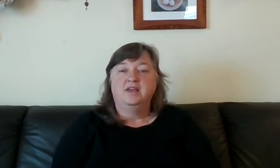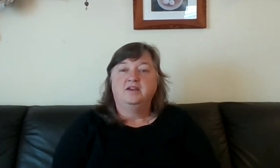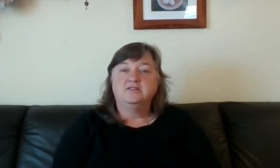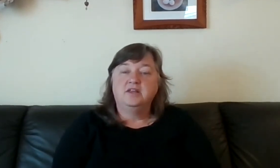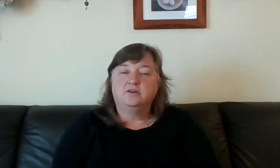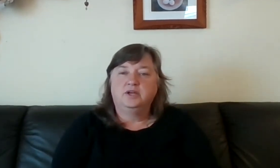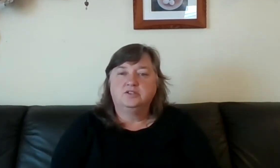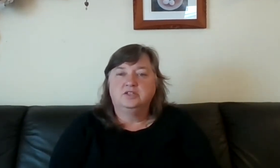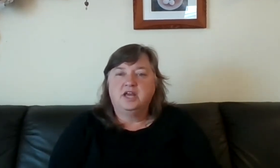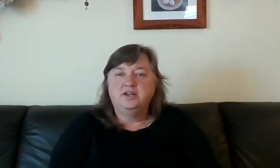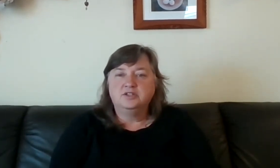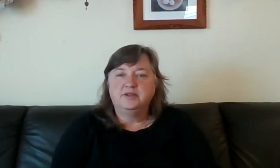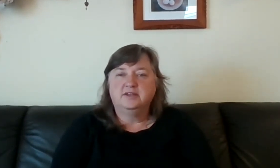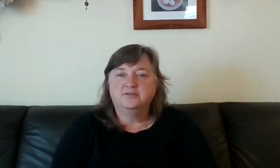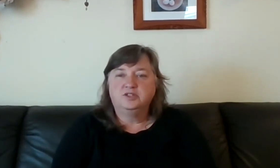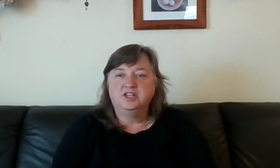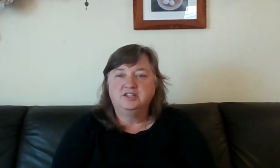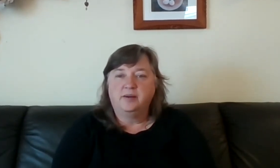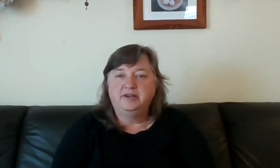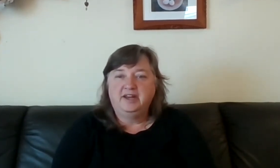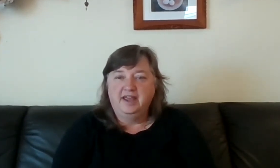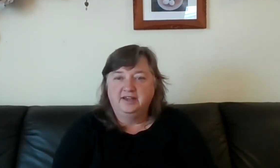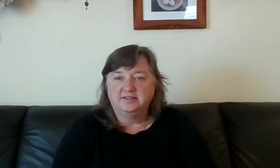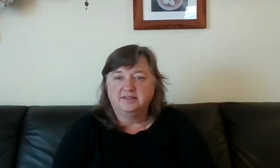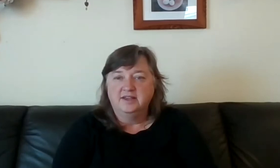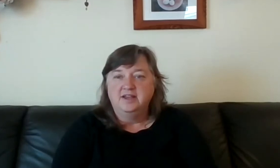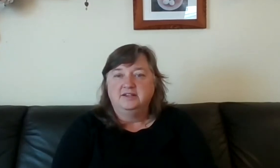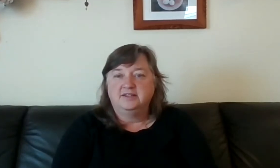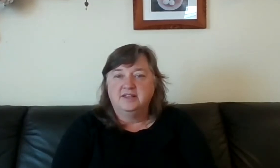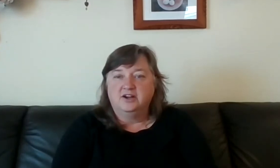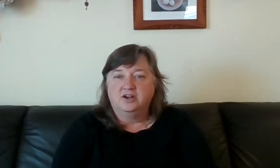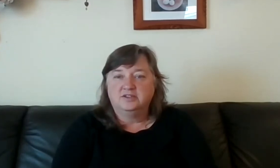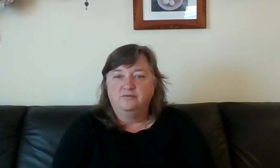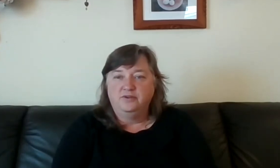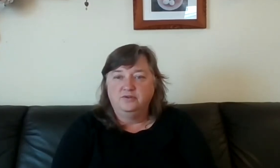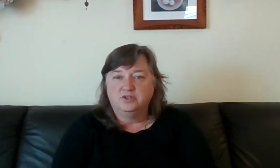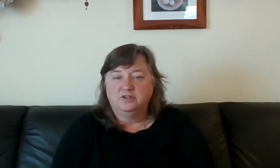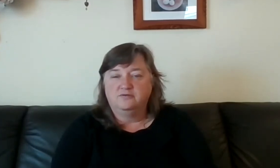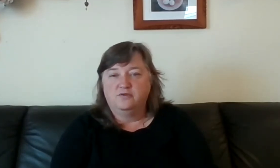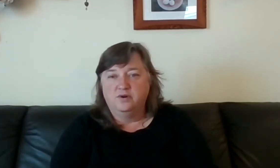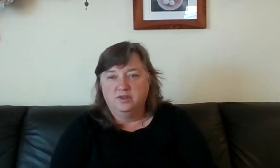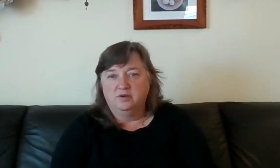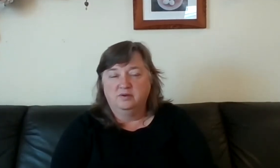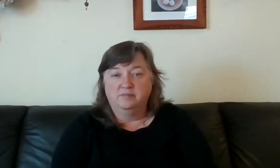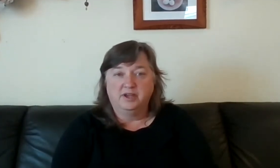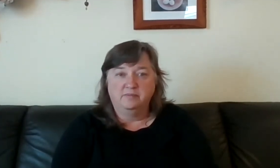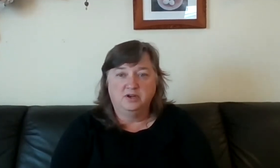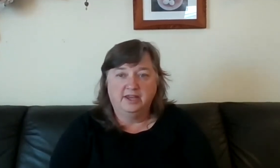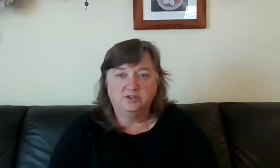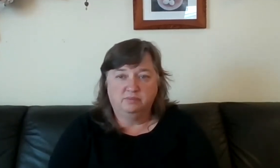There's another question. I noticed myself switching dominant hands. Does that cause confusion for my communication